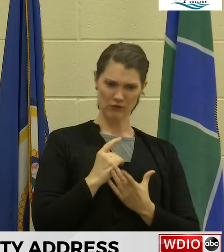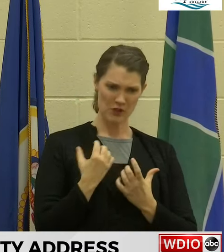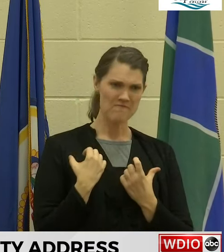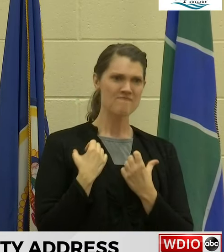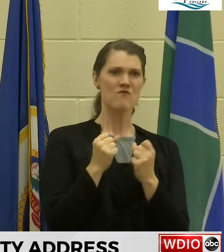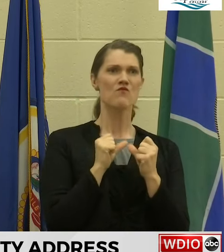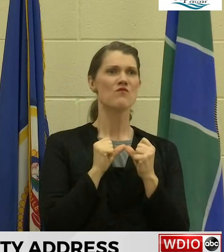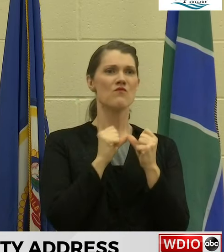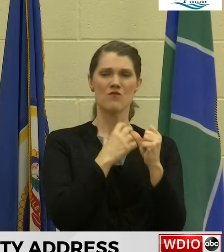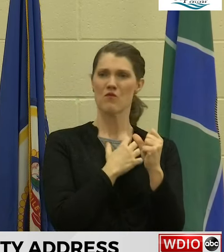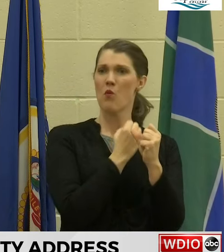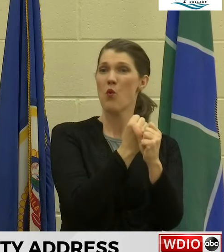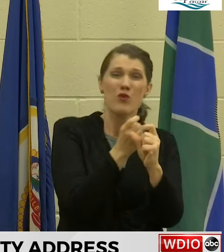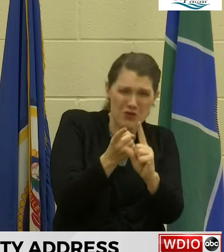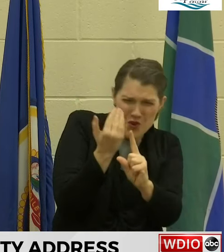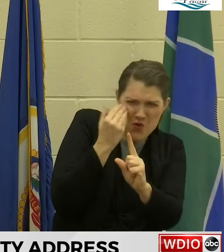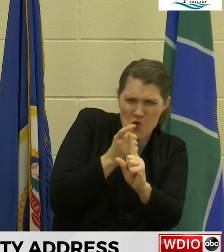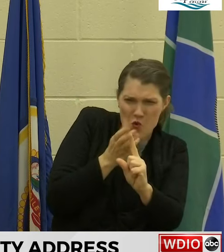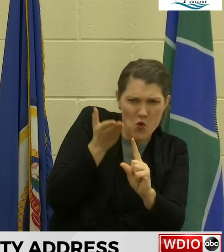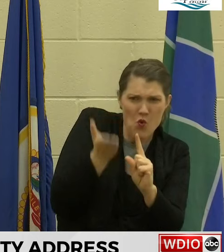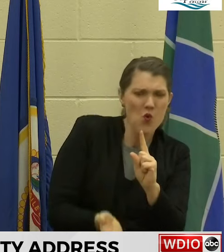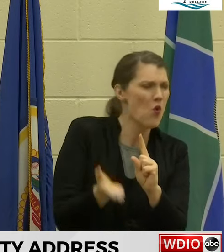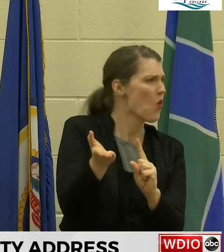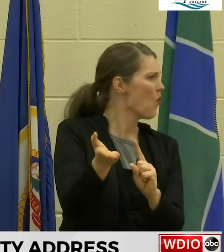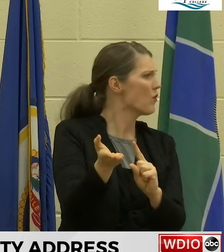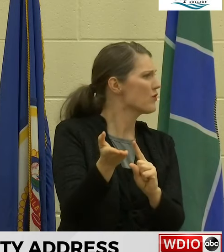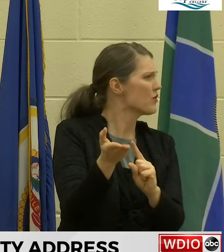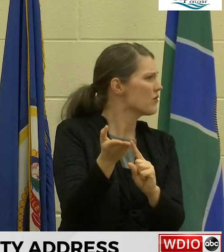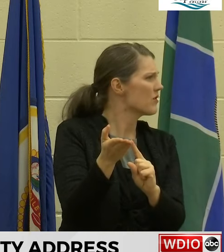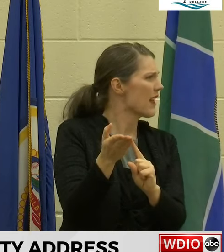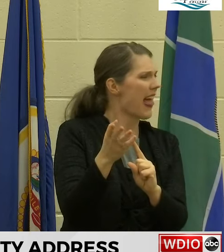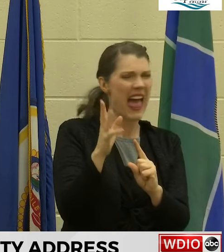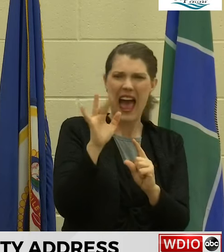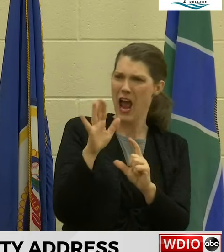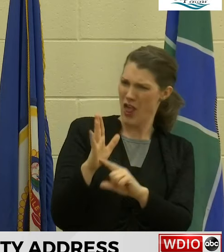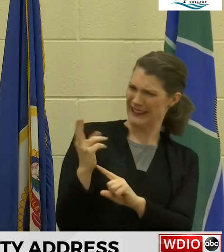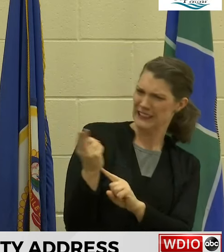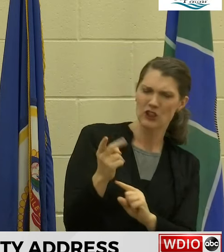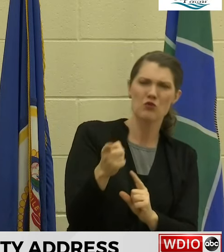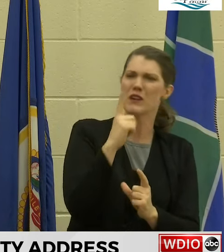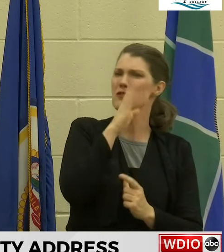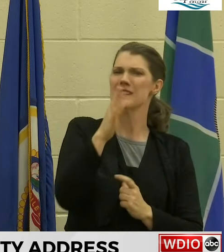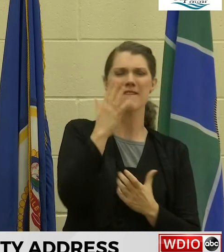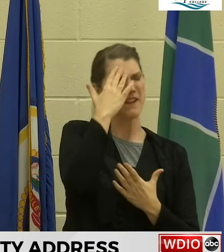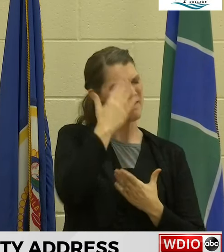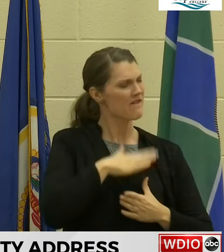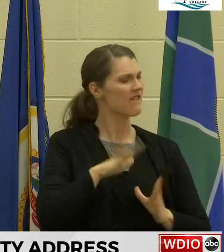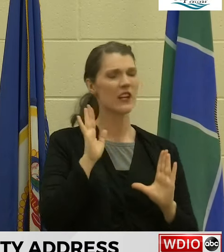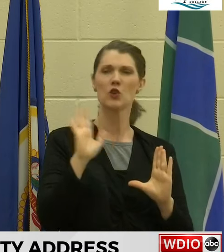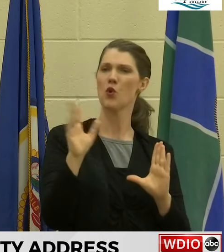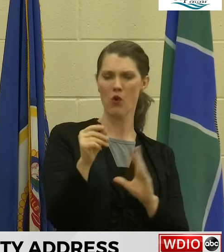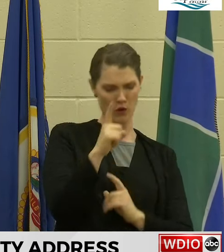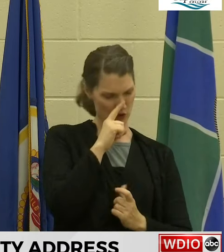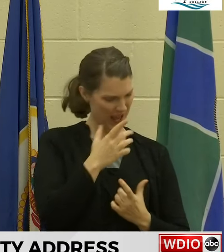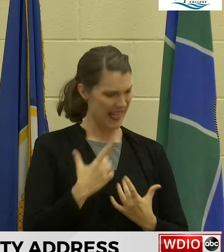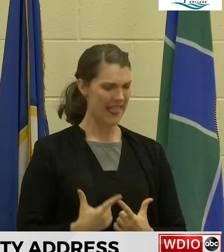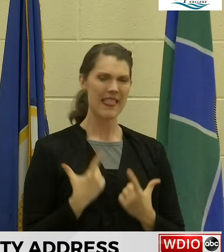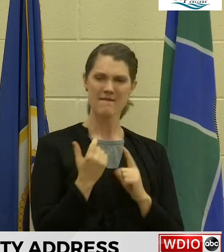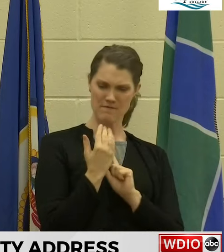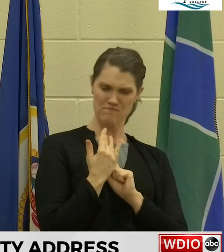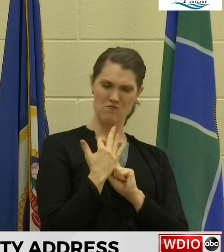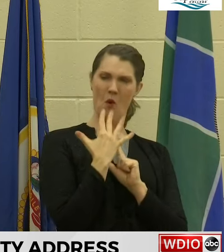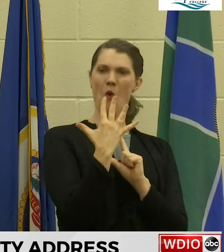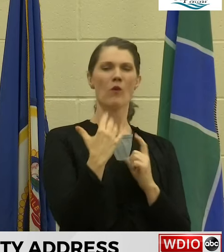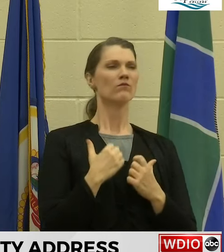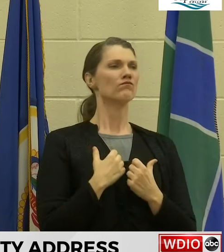who knew who she was. She never forgot it. She refused to be silent, and she was known